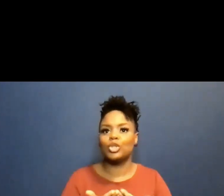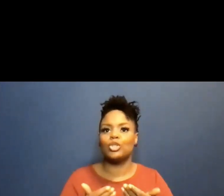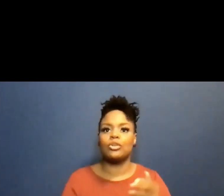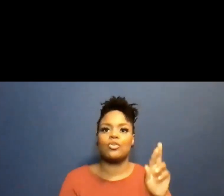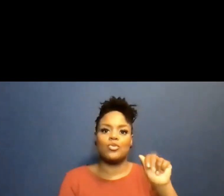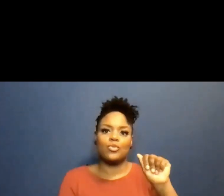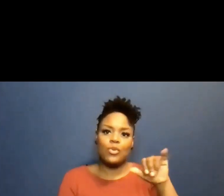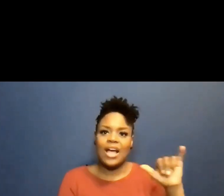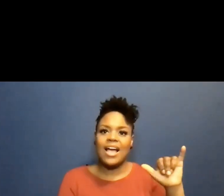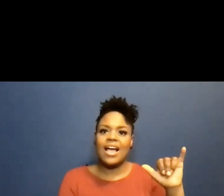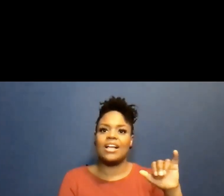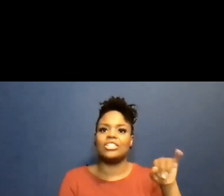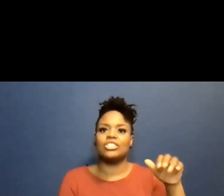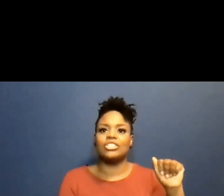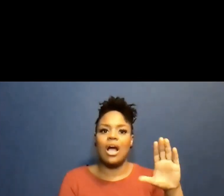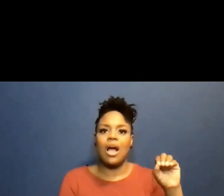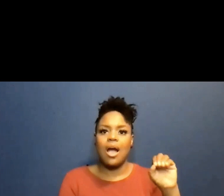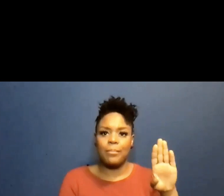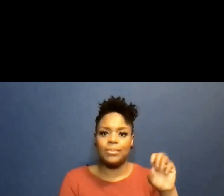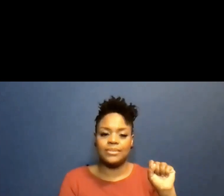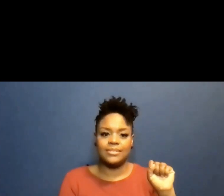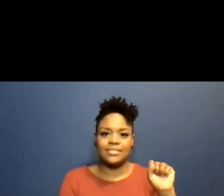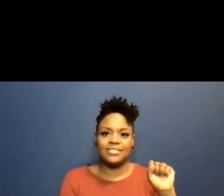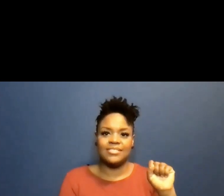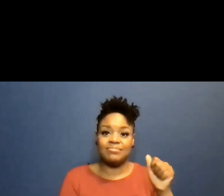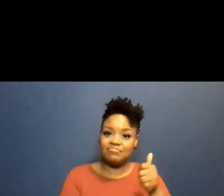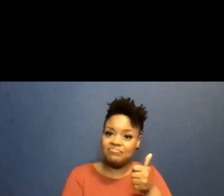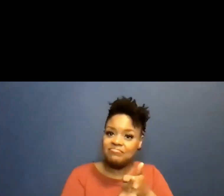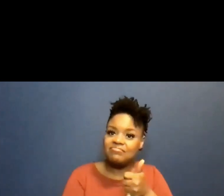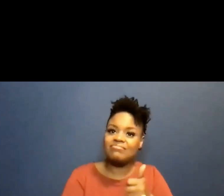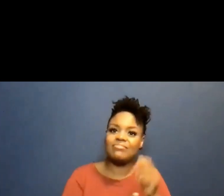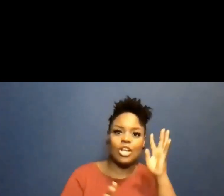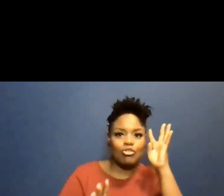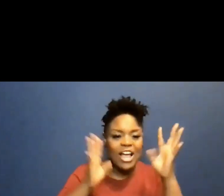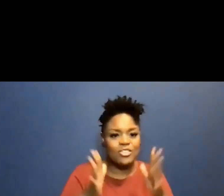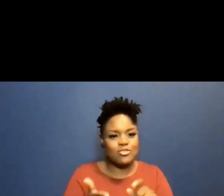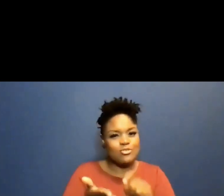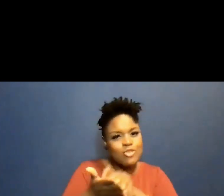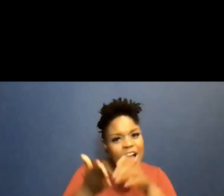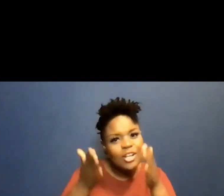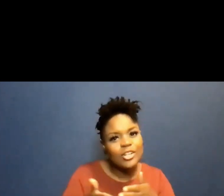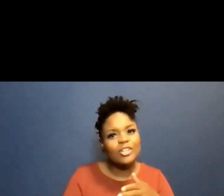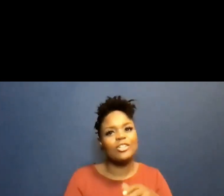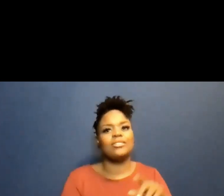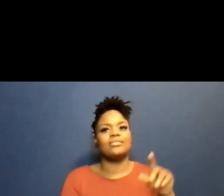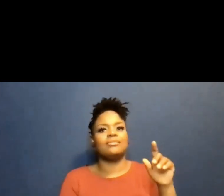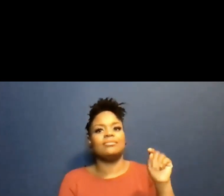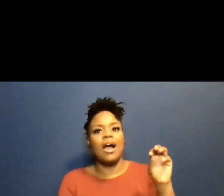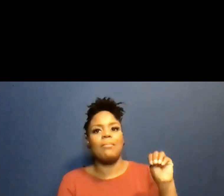And I'm like, I just love your film. Just had to get that out here now first. So why don't you go ahead and introduce yourself, Ray?